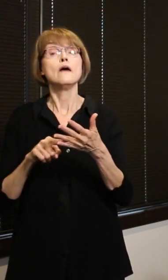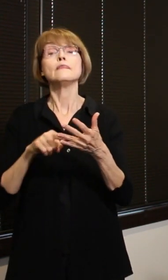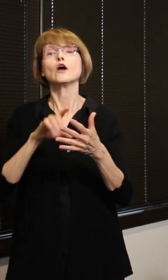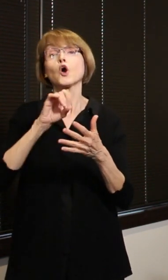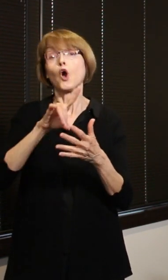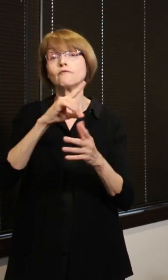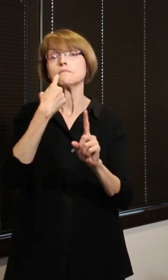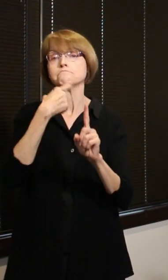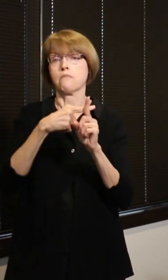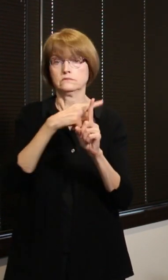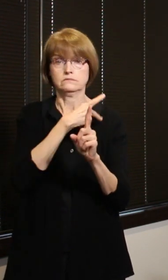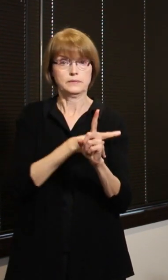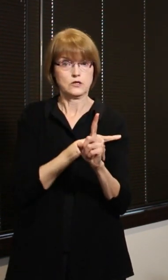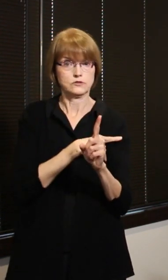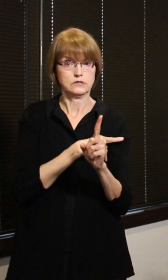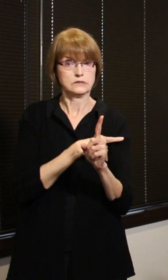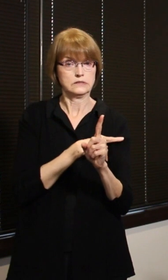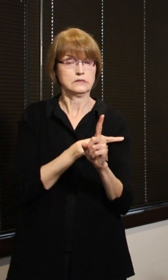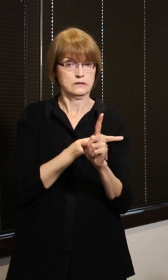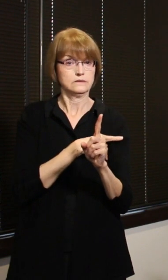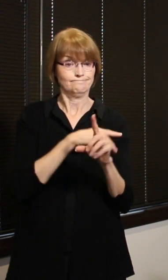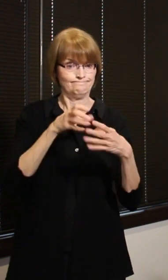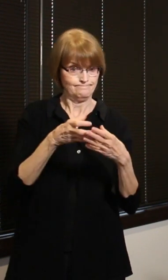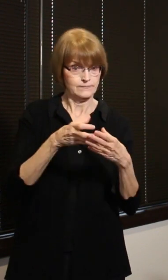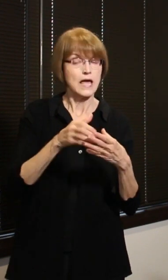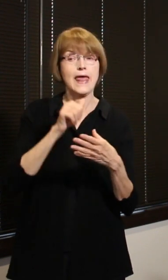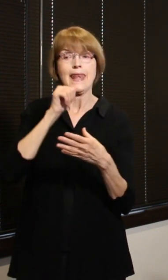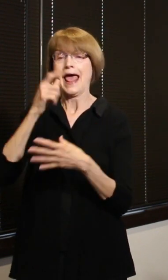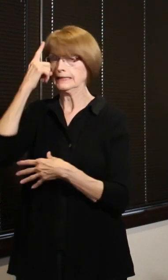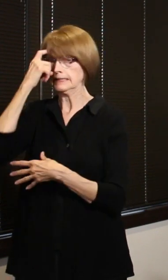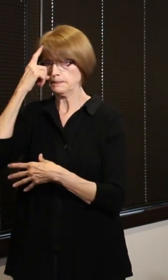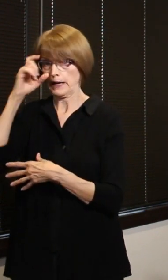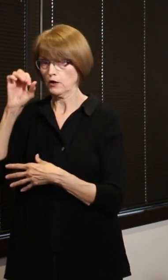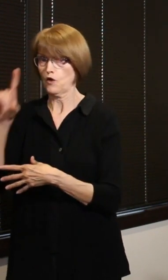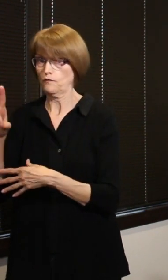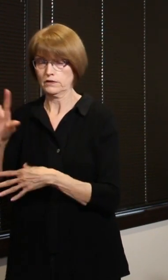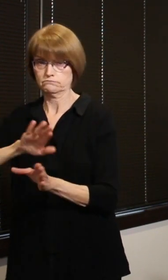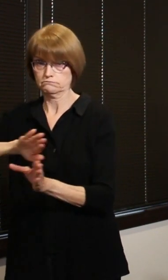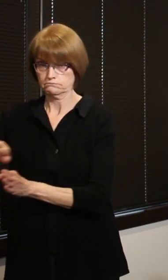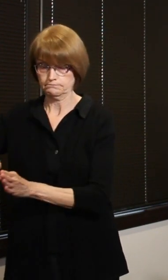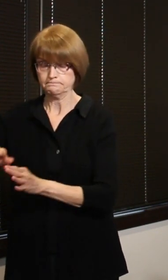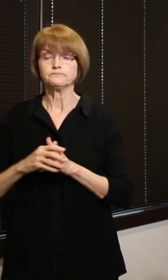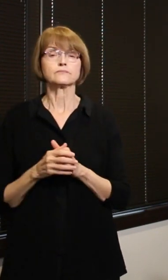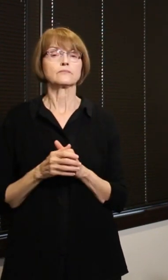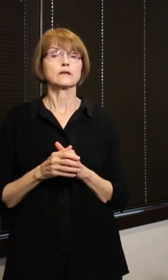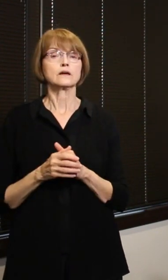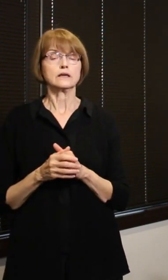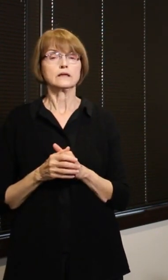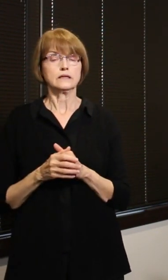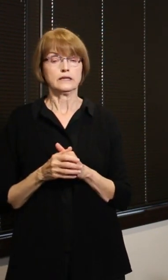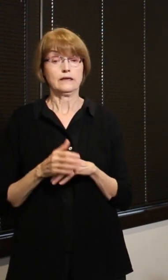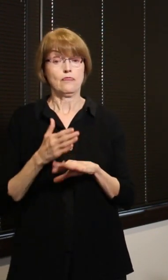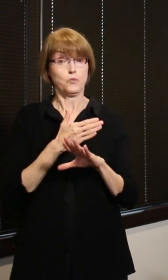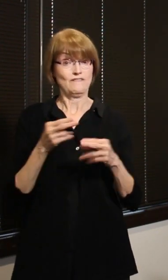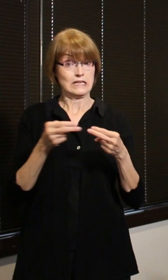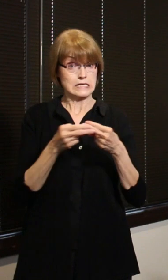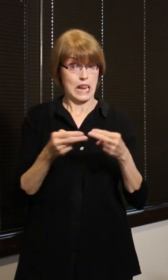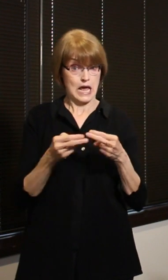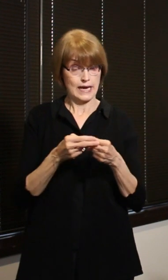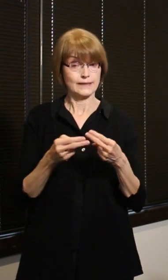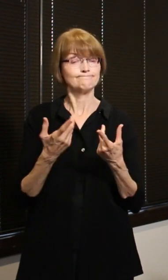positive patients only. They don't include the patients that were suspected of being COVID. As I mentioned in the previous slide, we